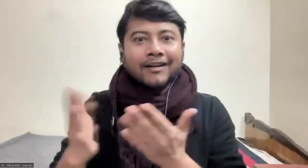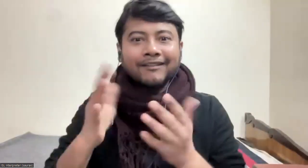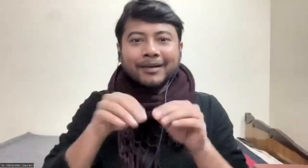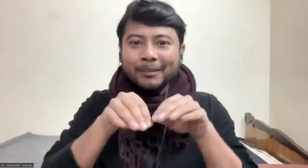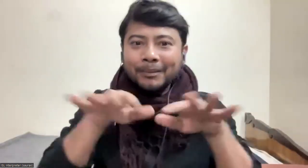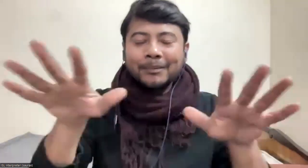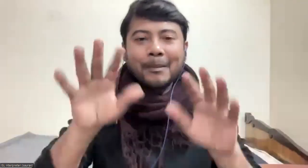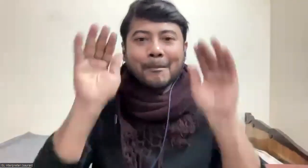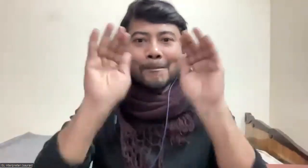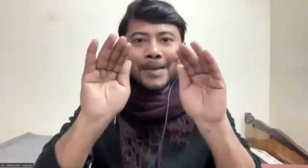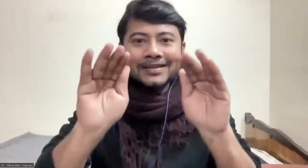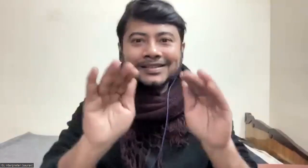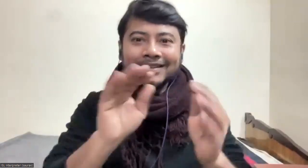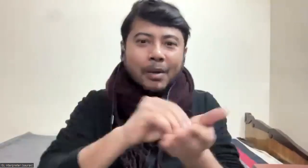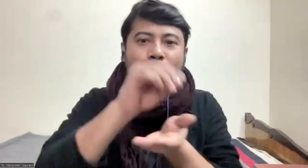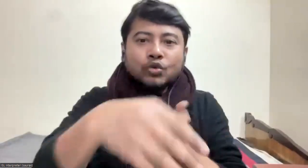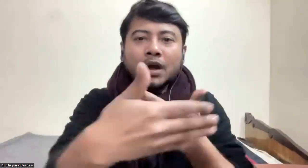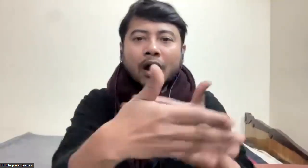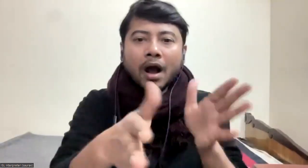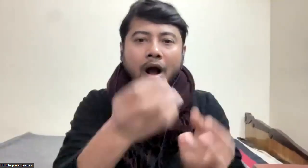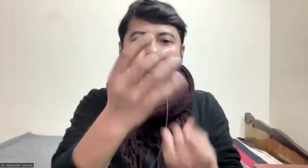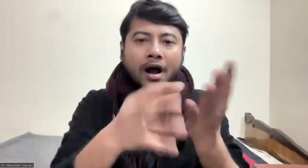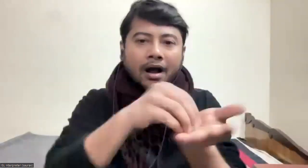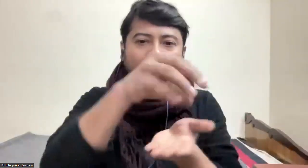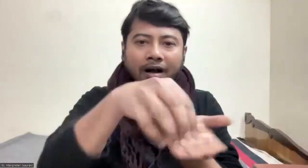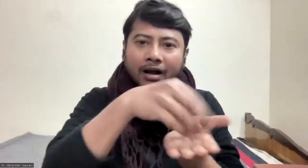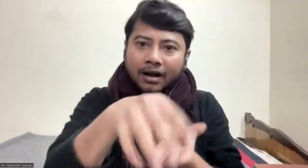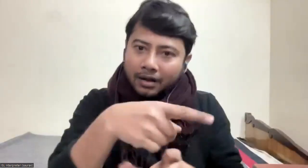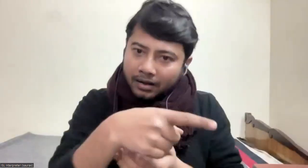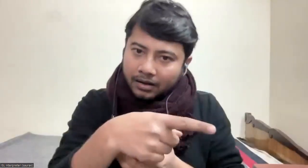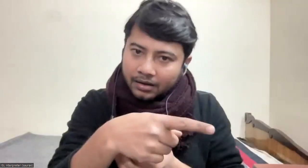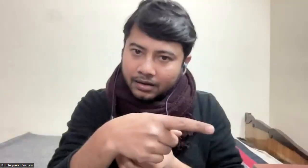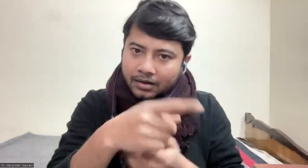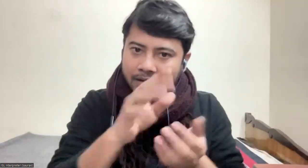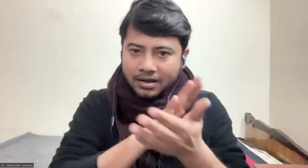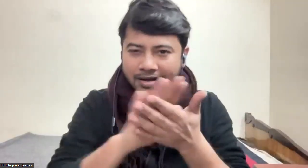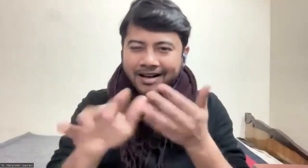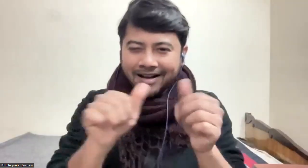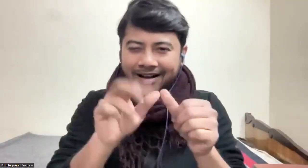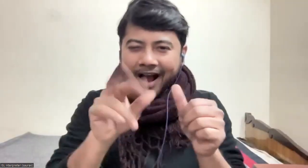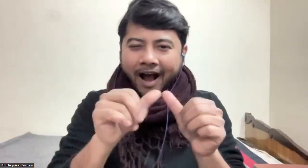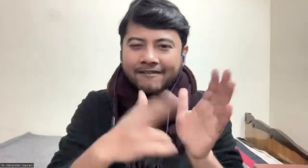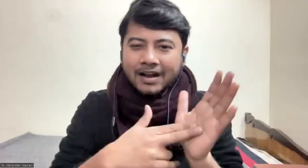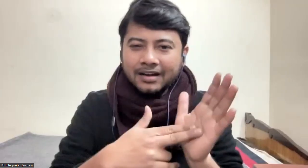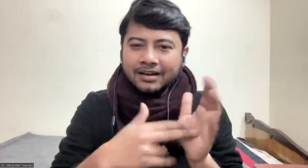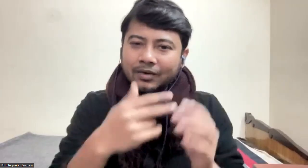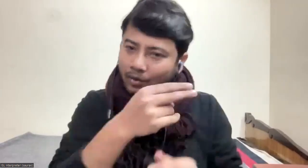our house will become purified. Or we go to some